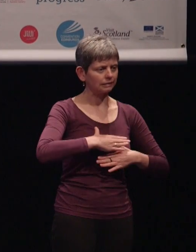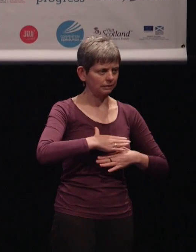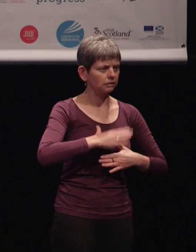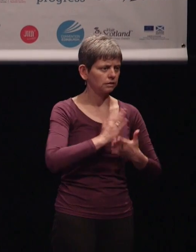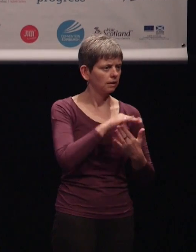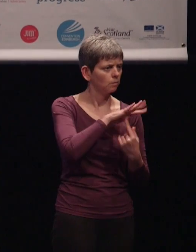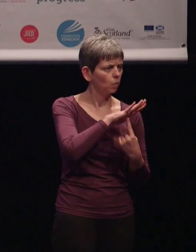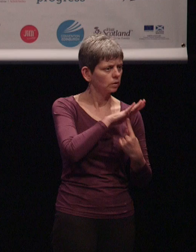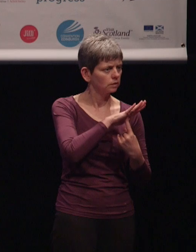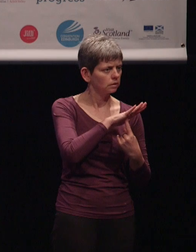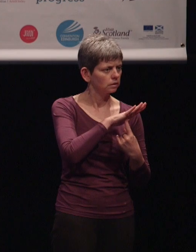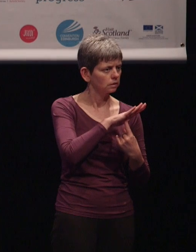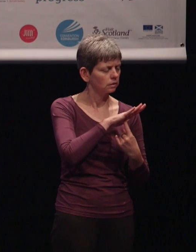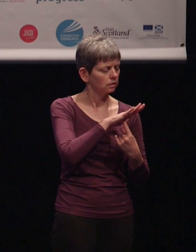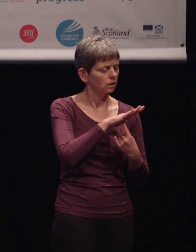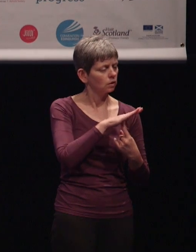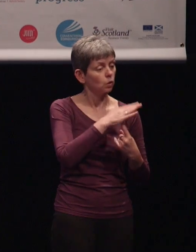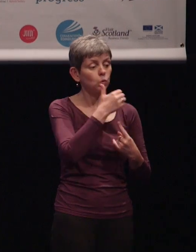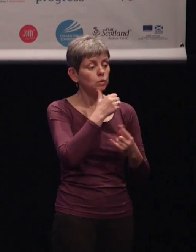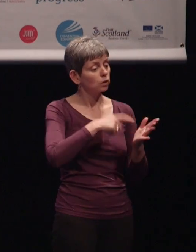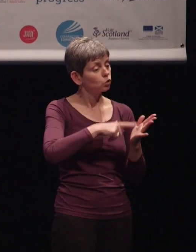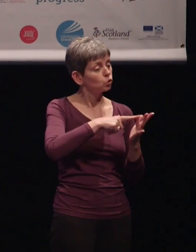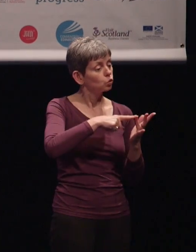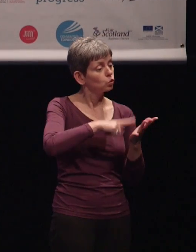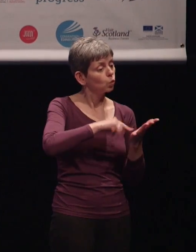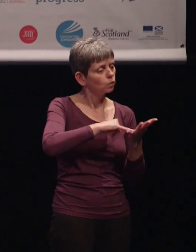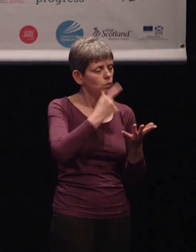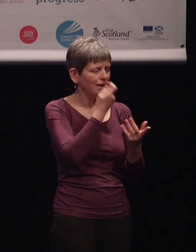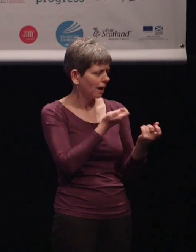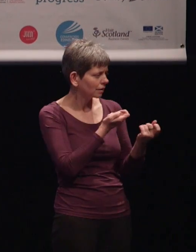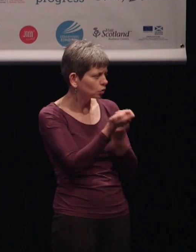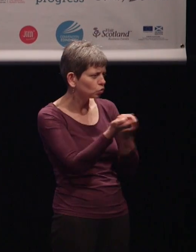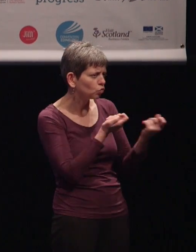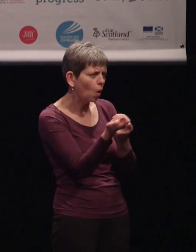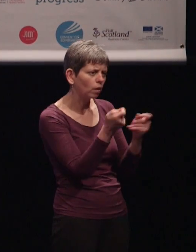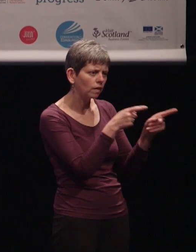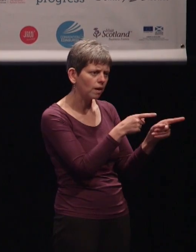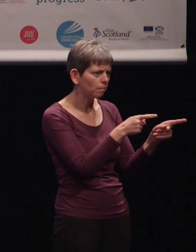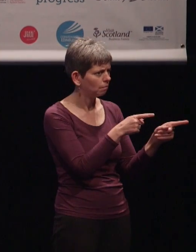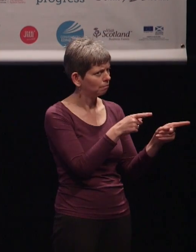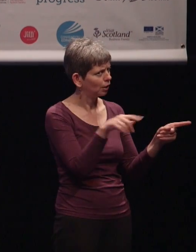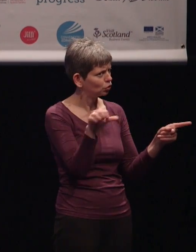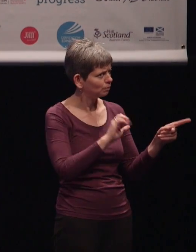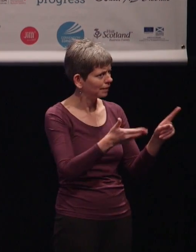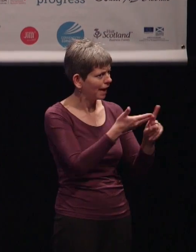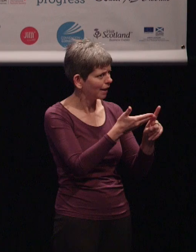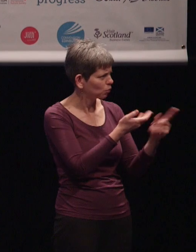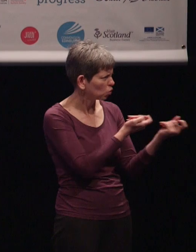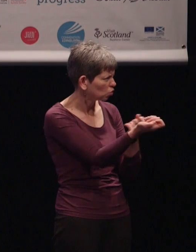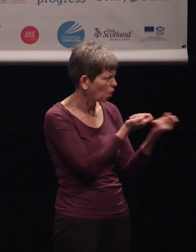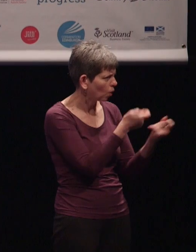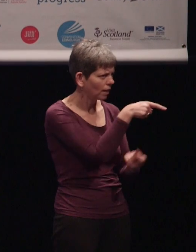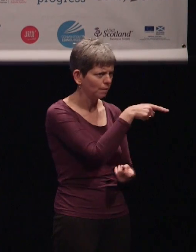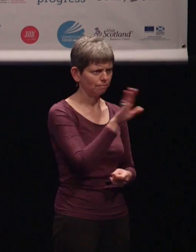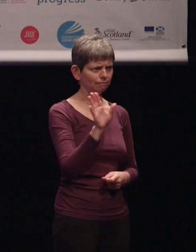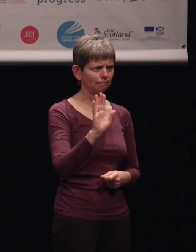can steer and control people with autism. And that is not our assignment, that's not our job, despite that we